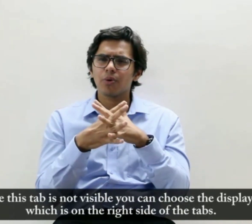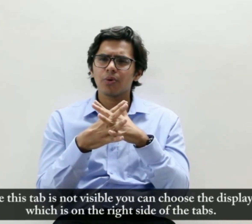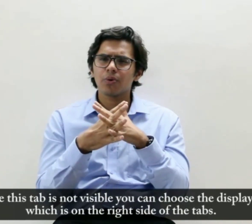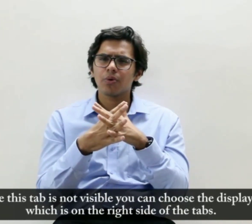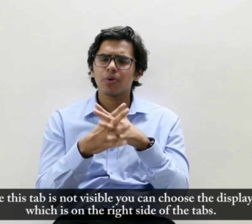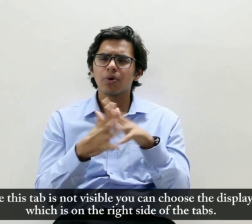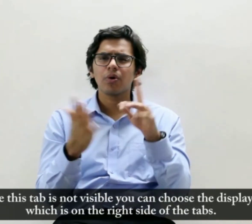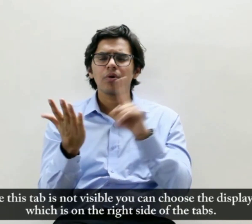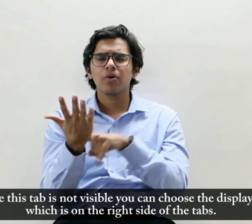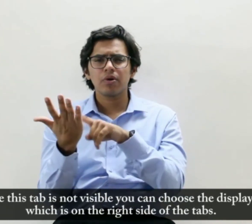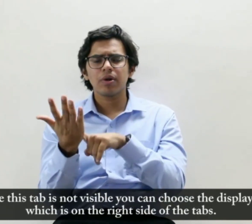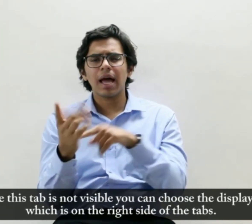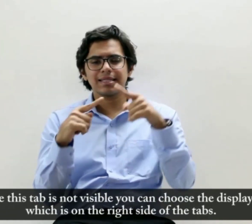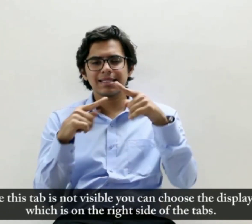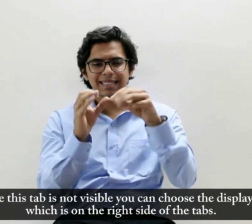the tabs.